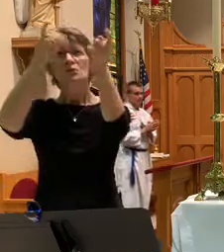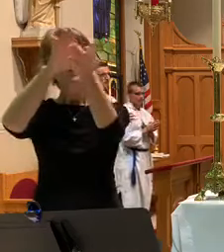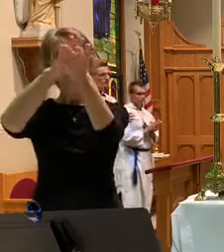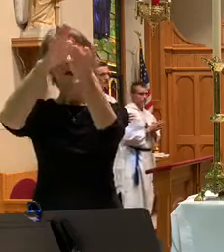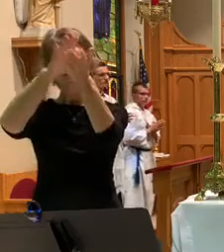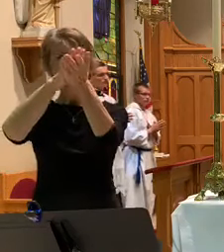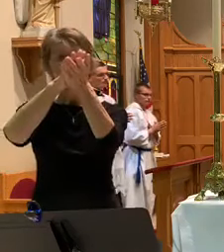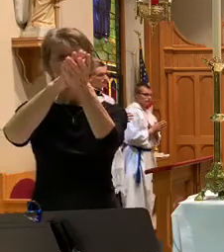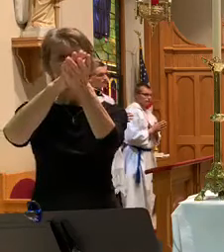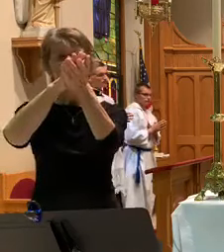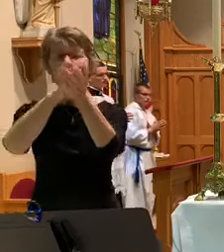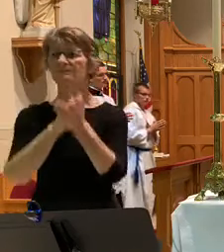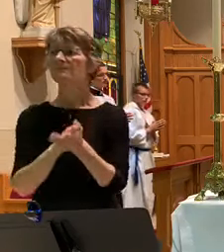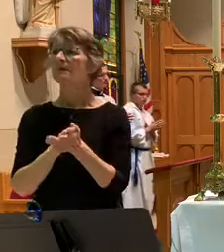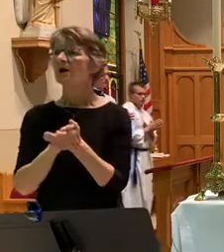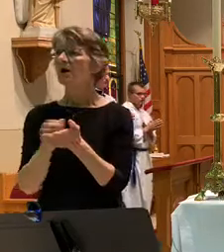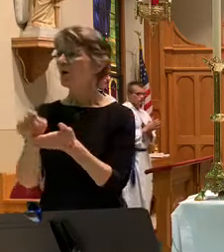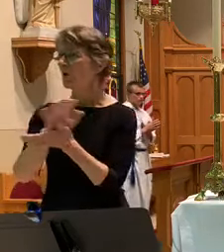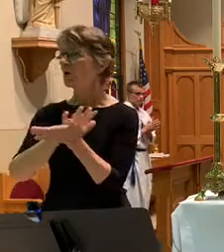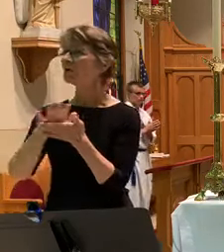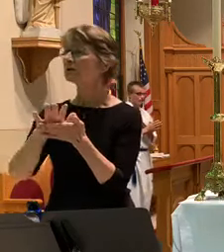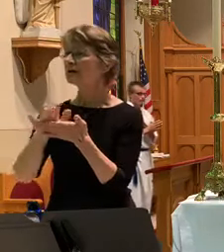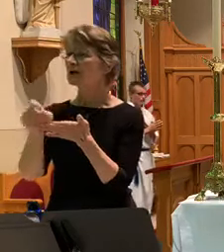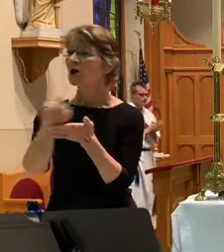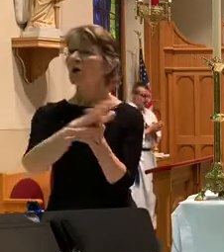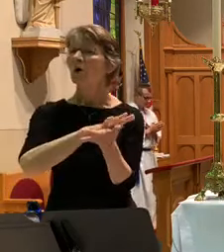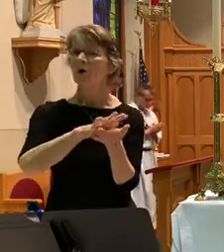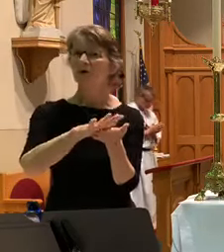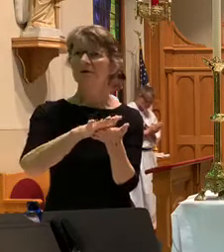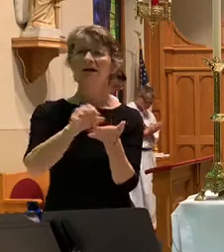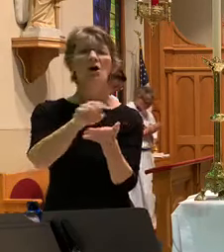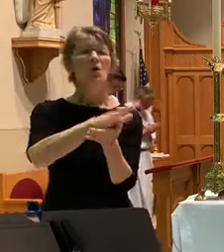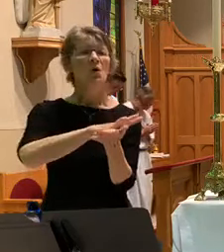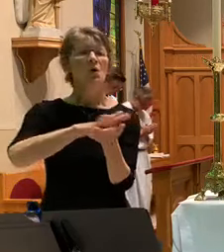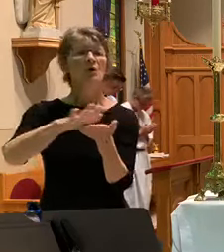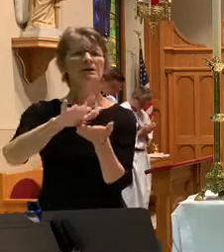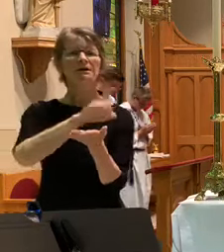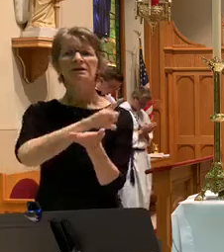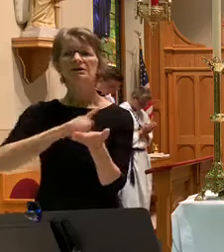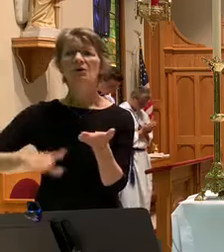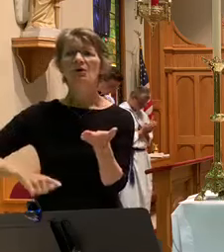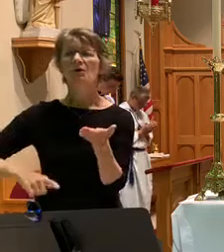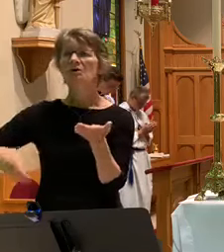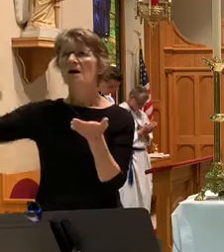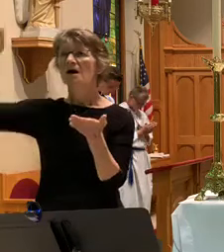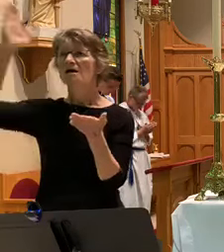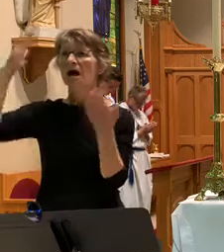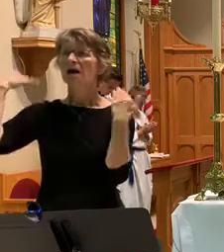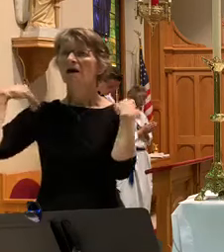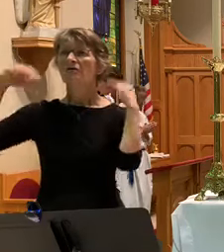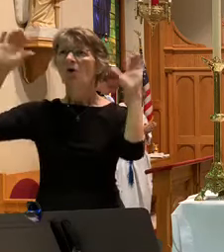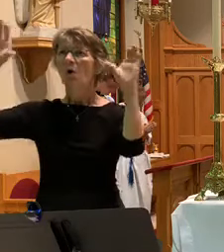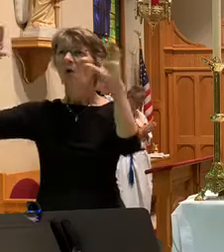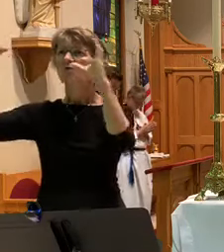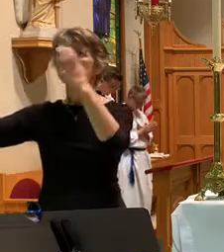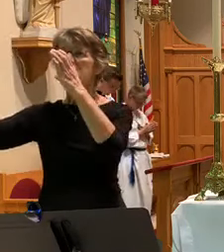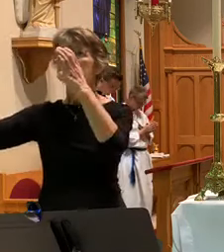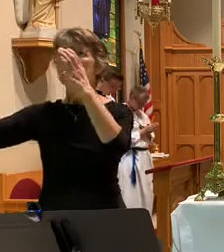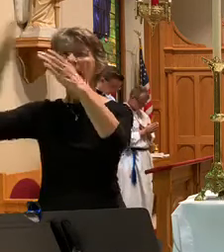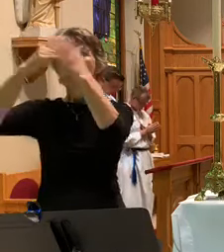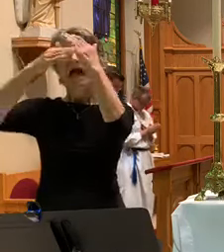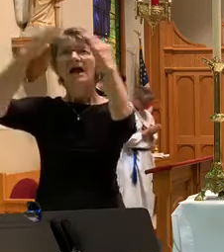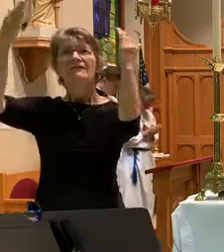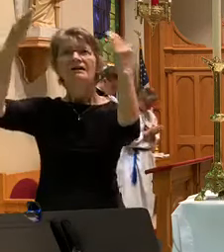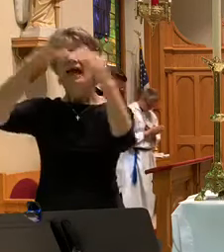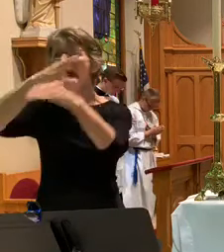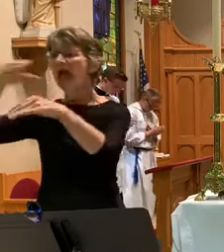we acclaim, "Holy, holy, holy Lord, God of hosts, heaven and